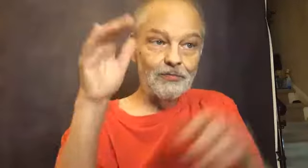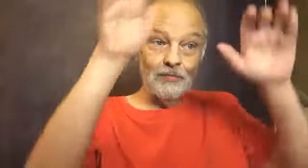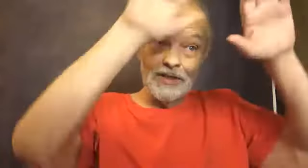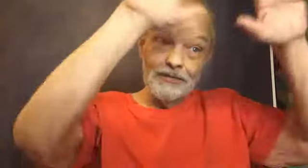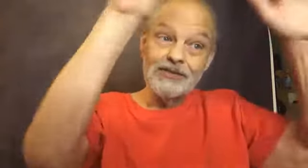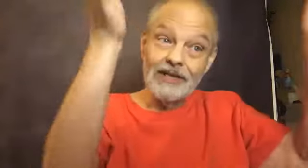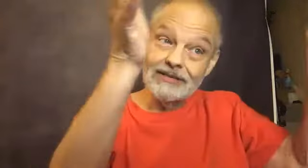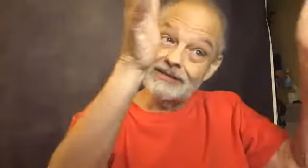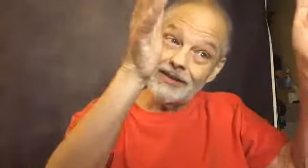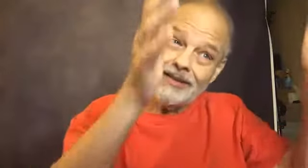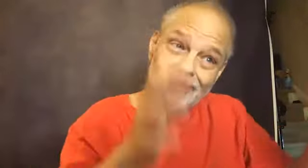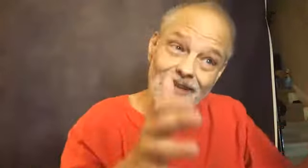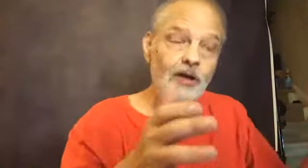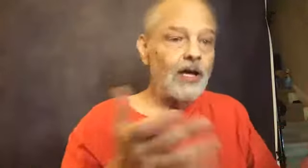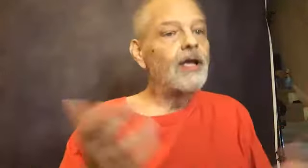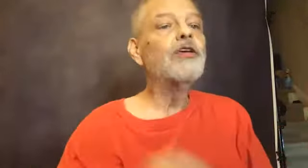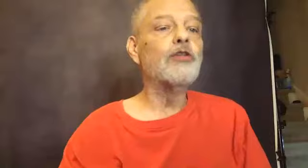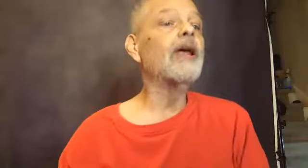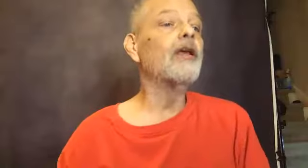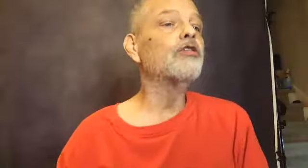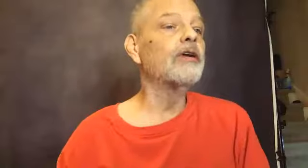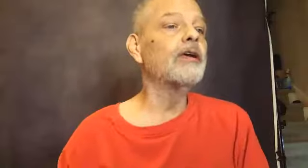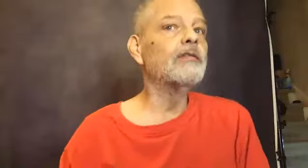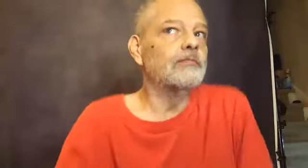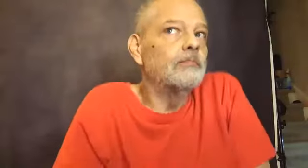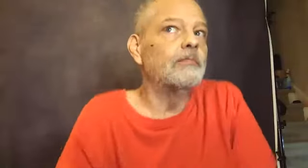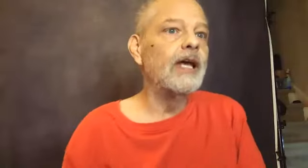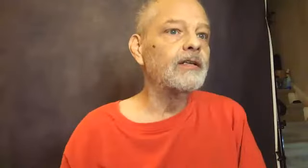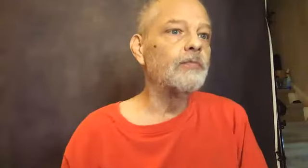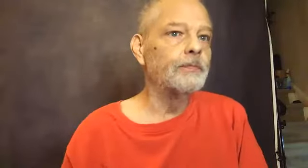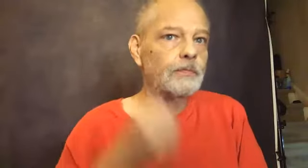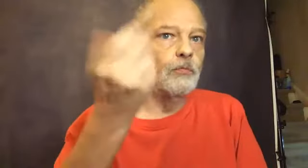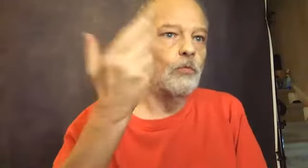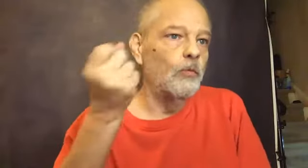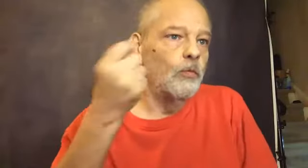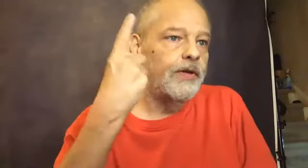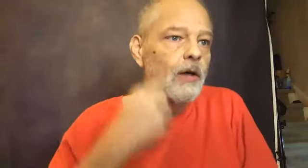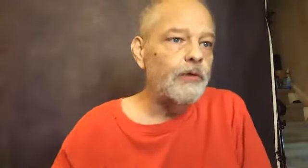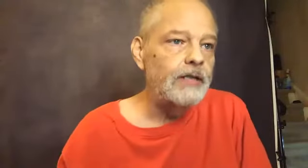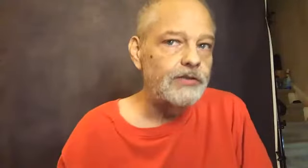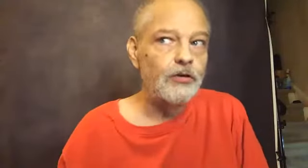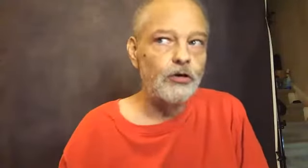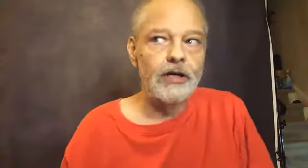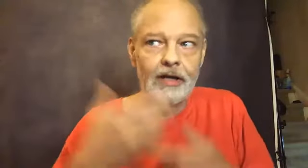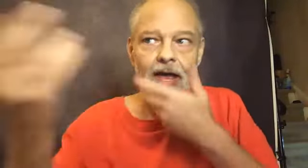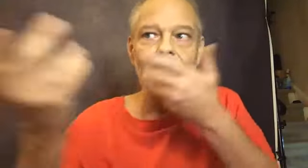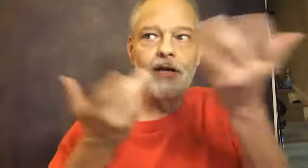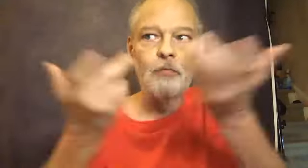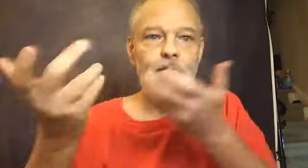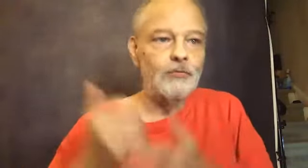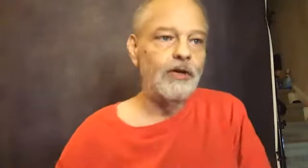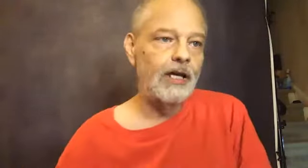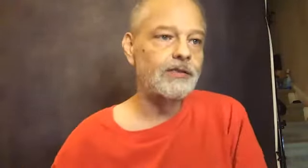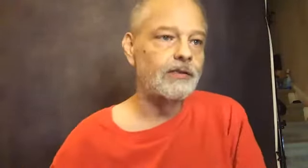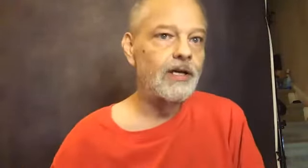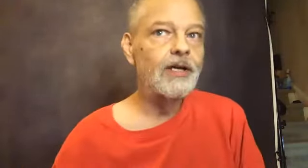But if you sign it, you know, you're gonna end up with comprehension. You're gonna end up with communication. They're